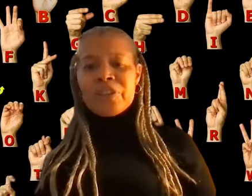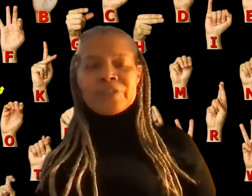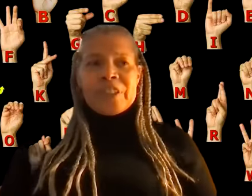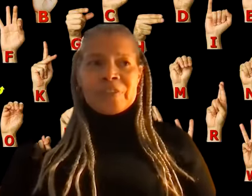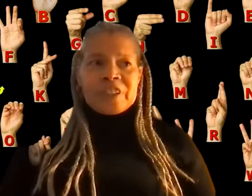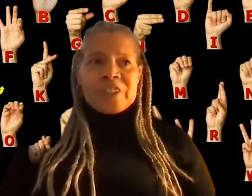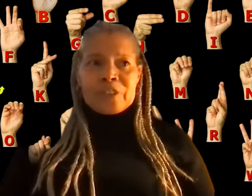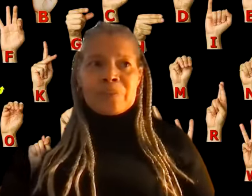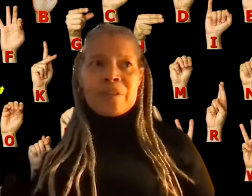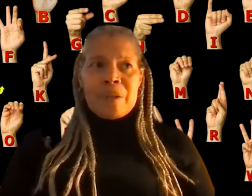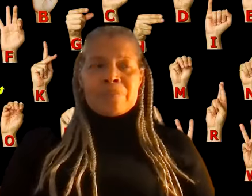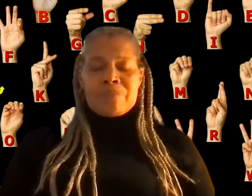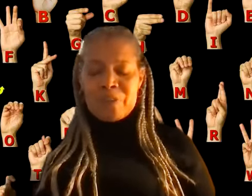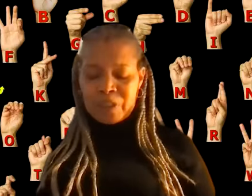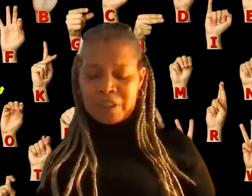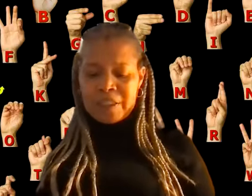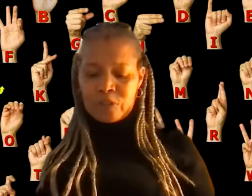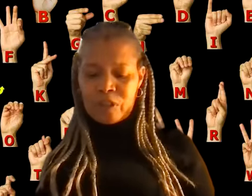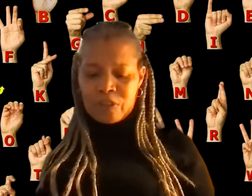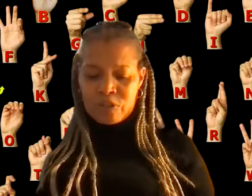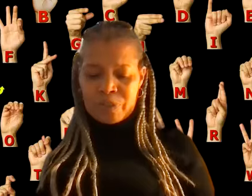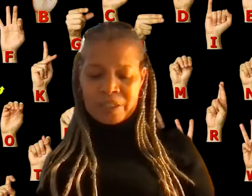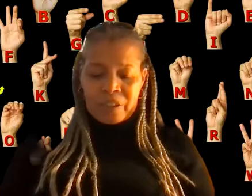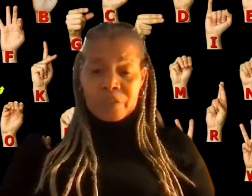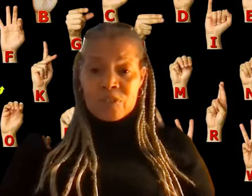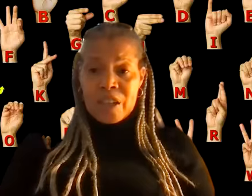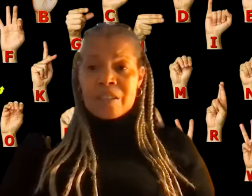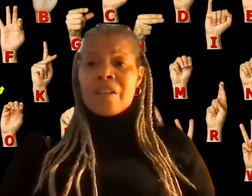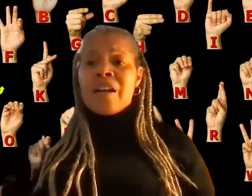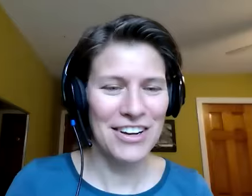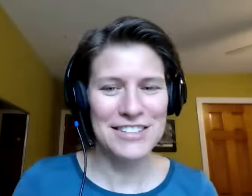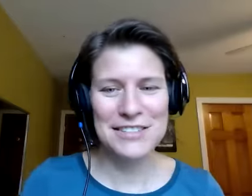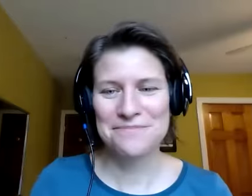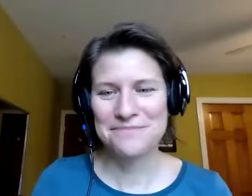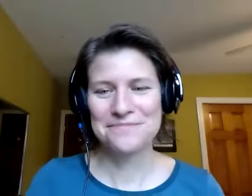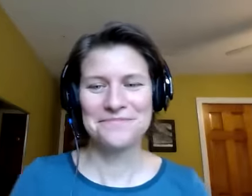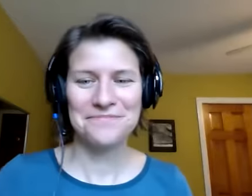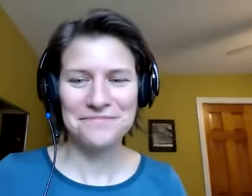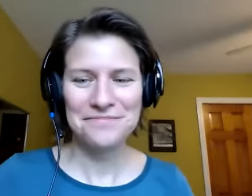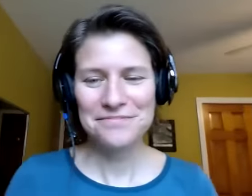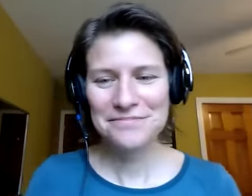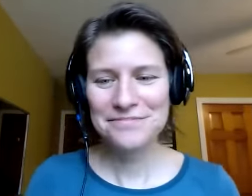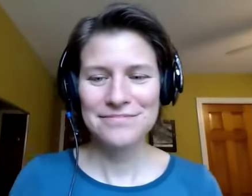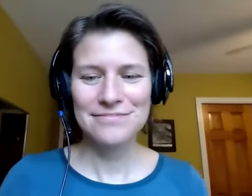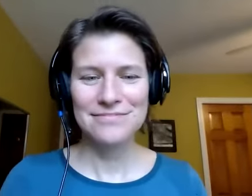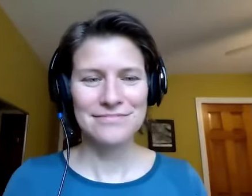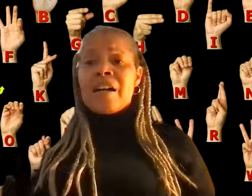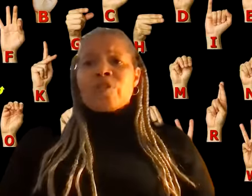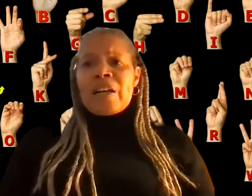you know, very, very good. So I'm, I'm, definitely going to connect you to Andre when I get off this chat. Awesome. And, and, and then the, the, the last question I